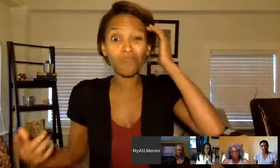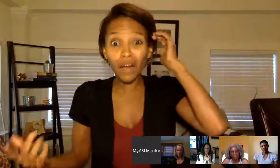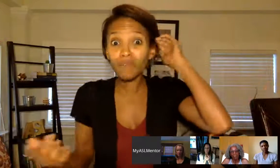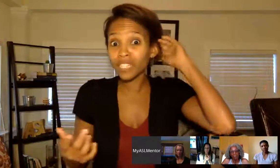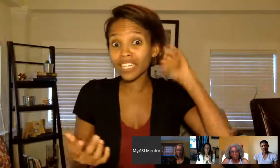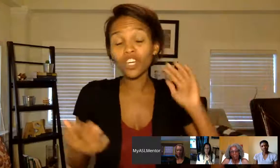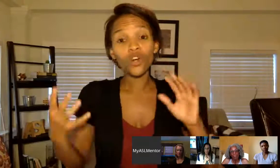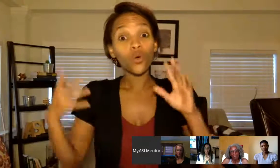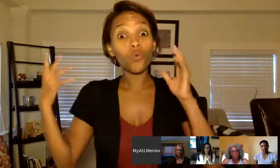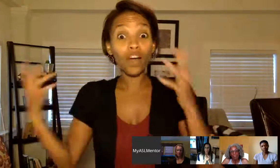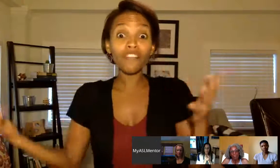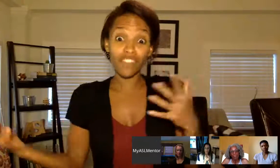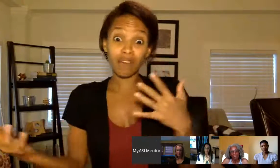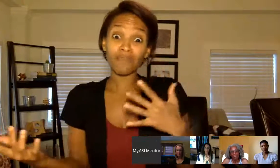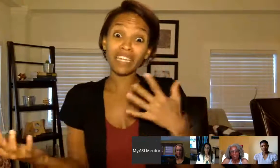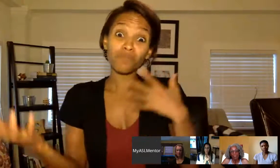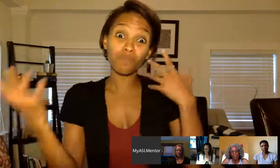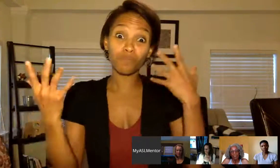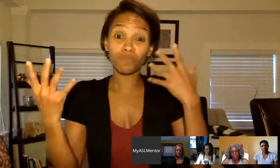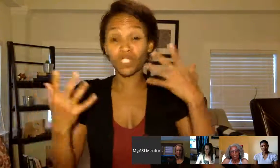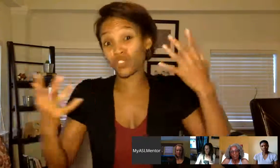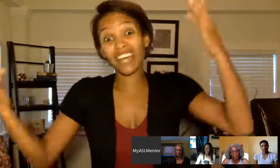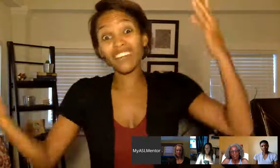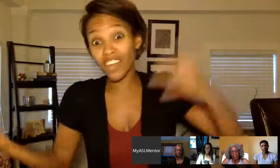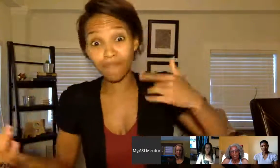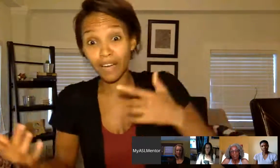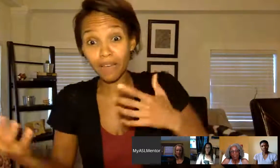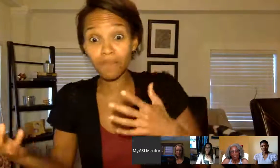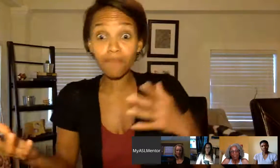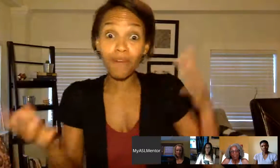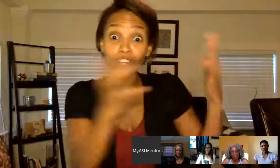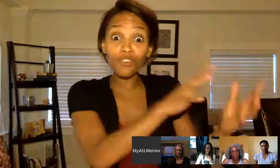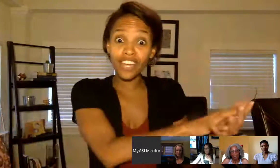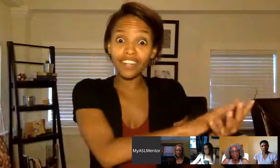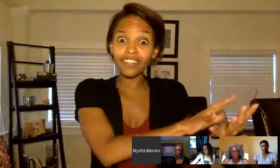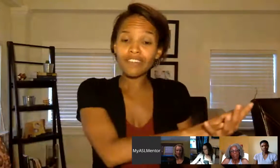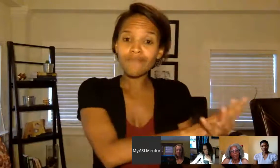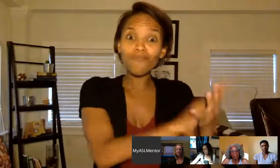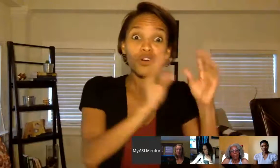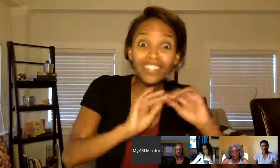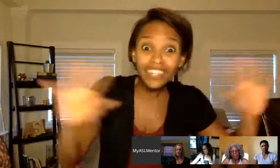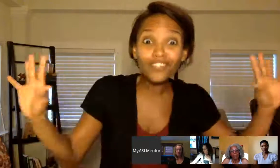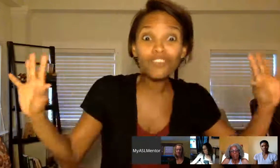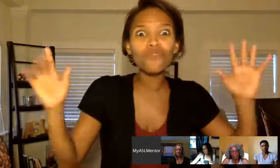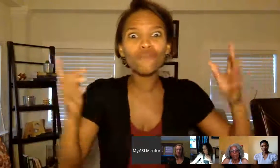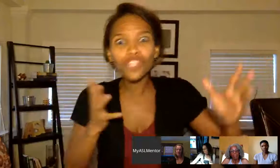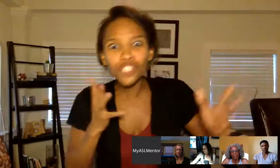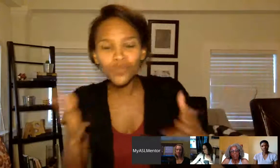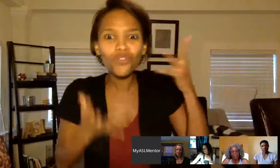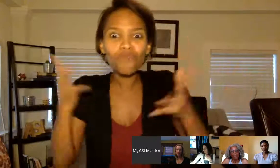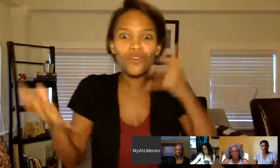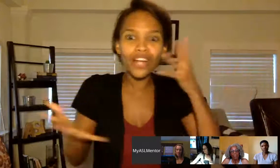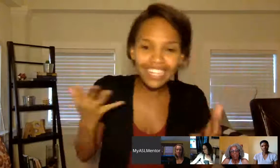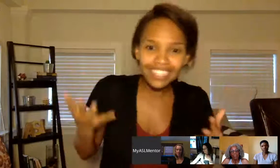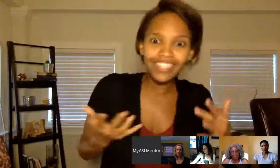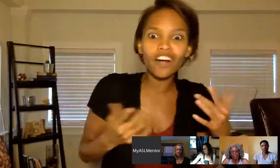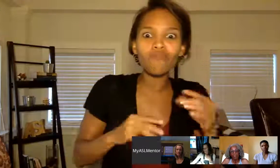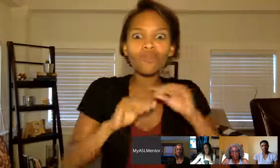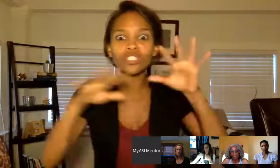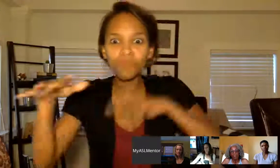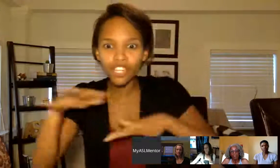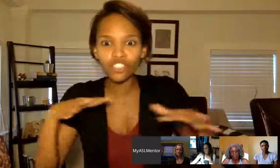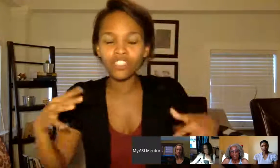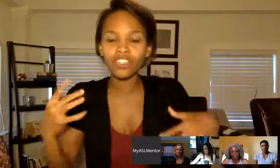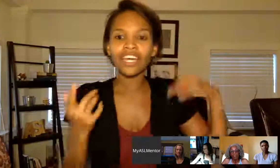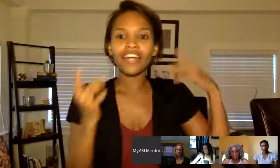believe, and probably one of them is, 10 of them might be better than, more clear, more visual, more ASL,